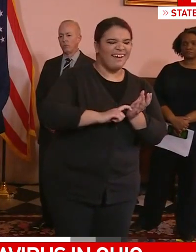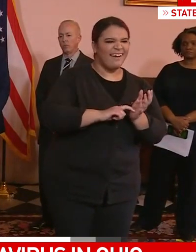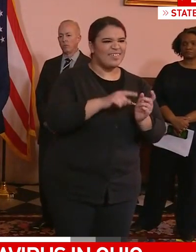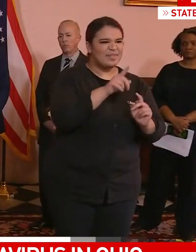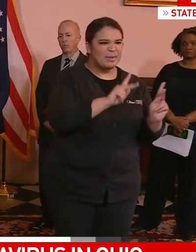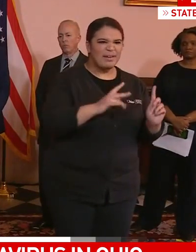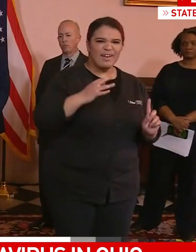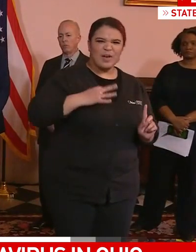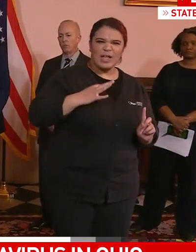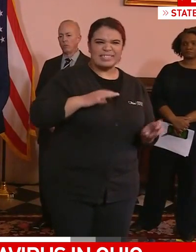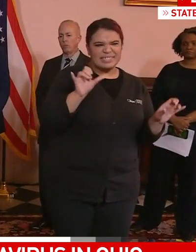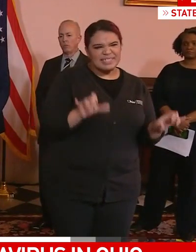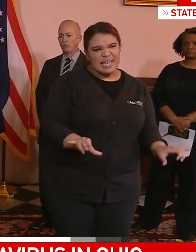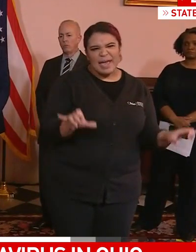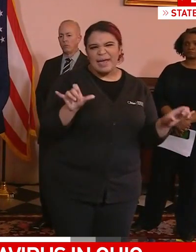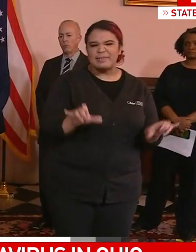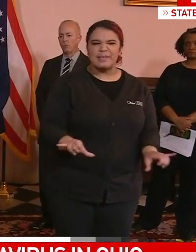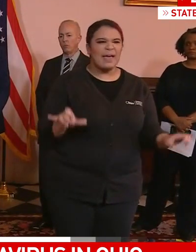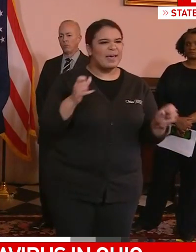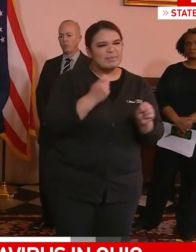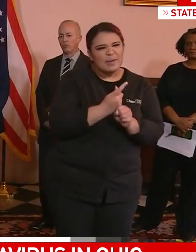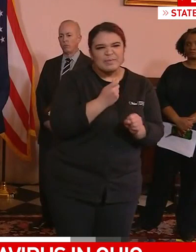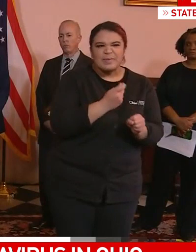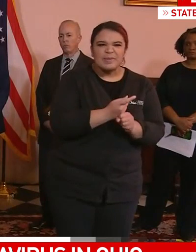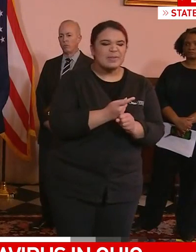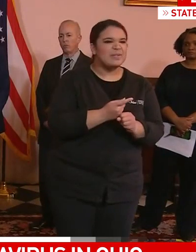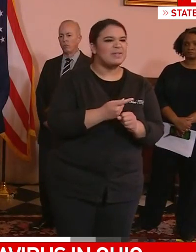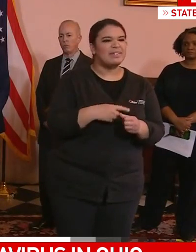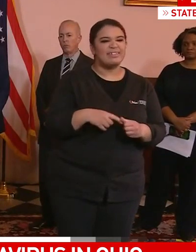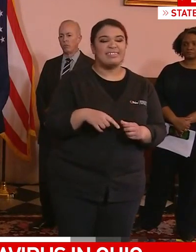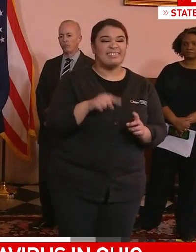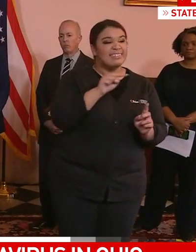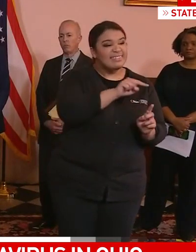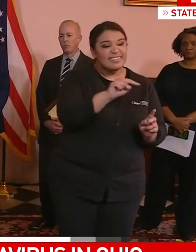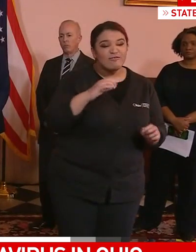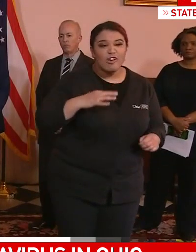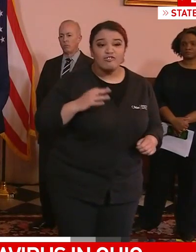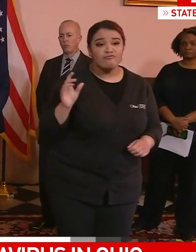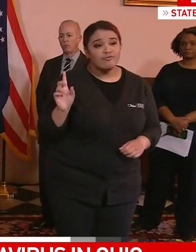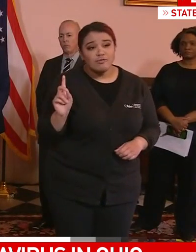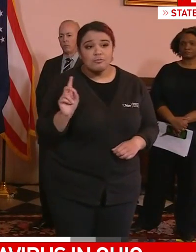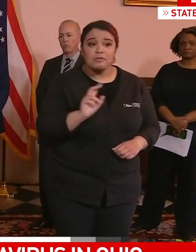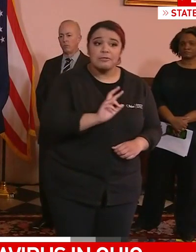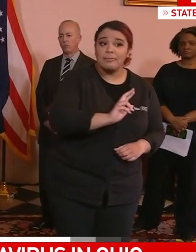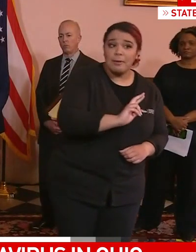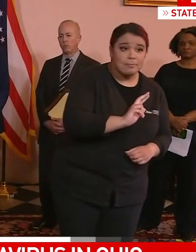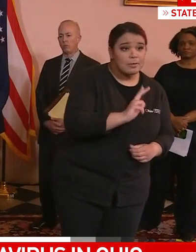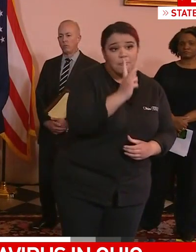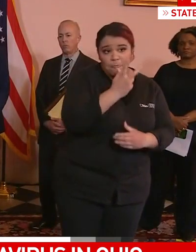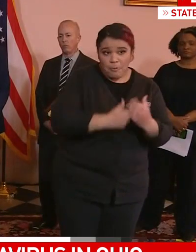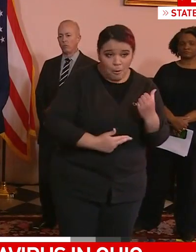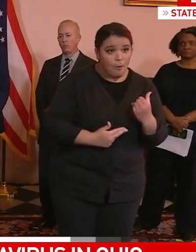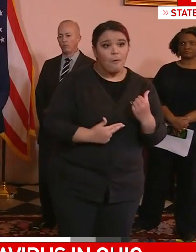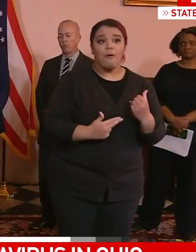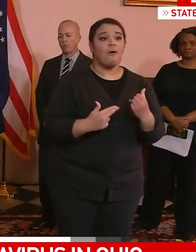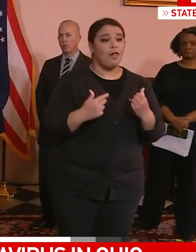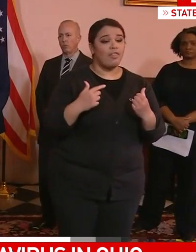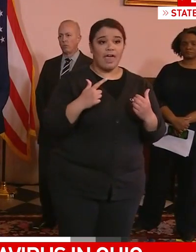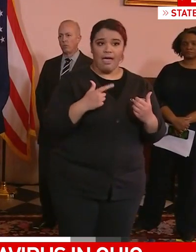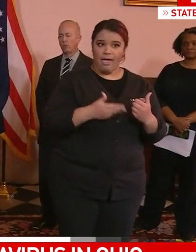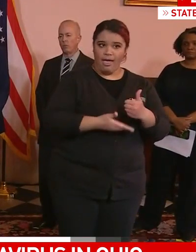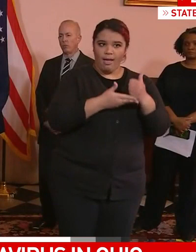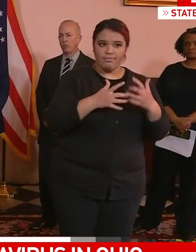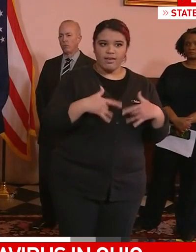many, many years, Democrat and Republican, who man those booths and who run our elections at the local level.